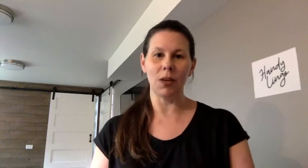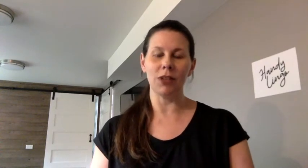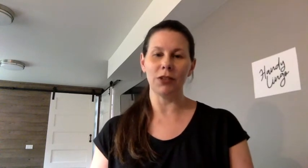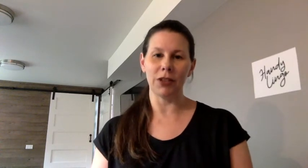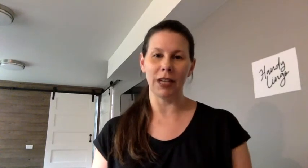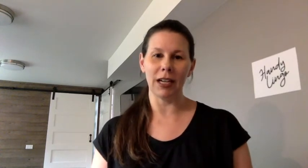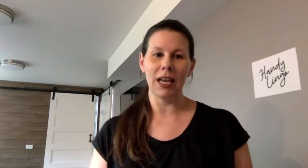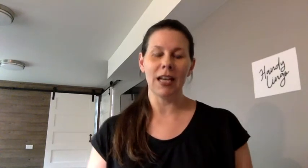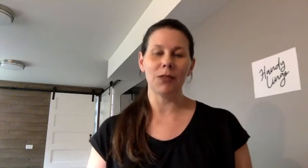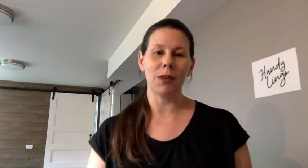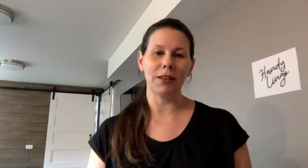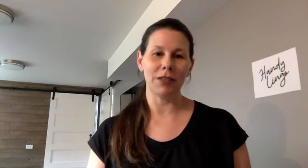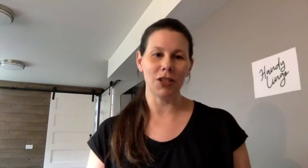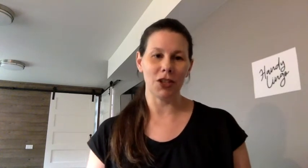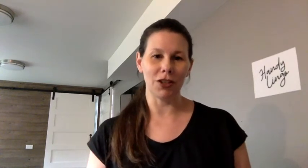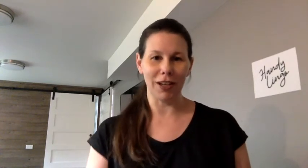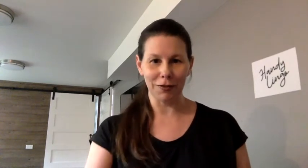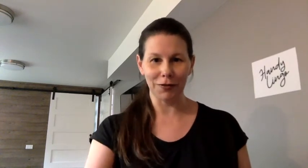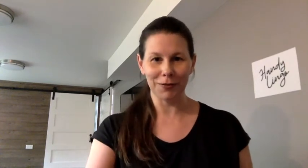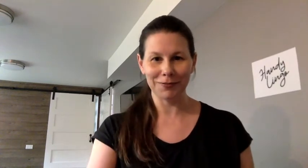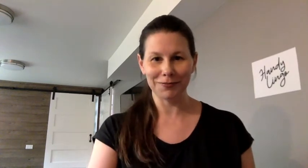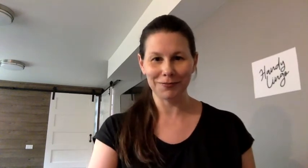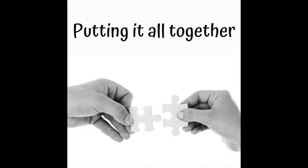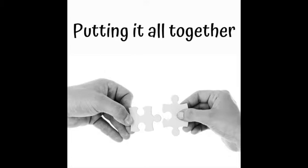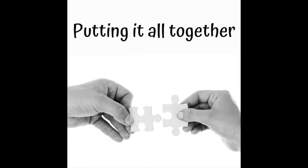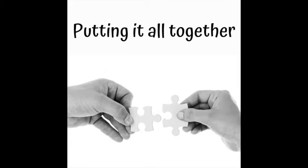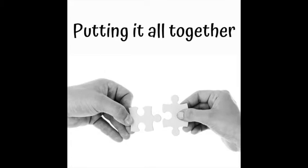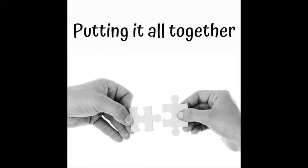you're learning is relevant to your life.